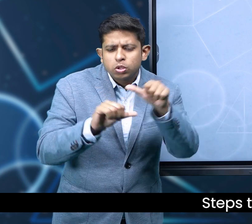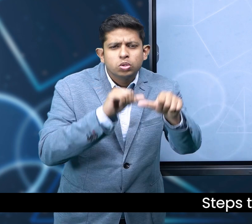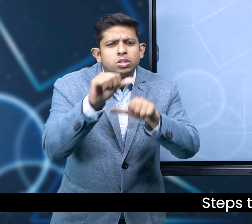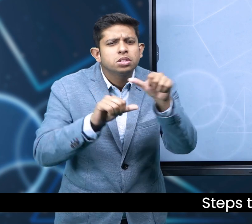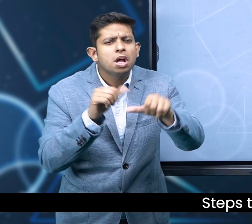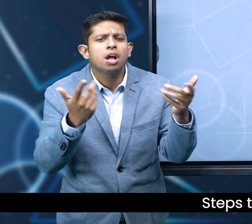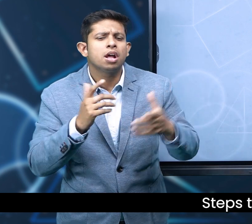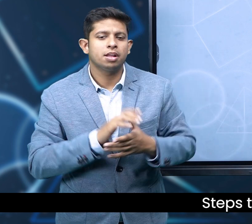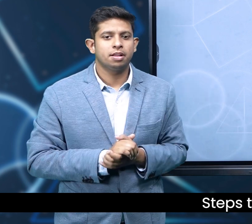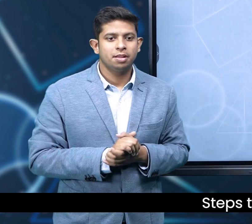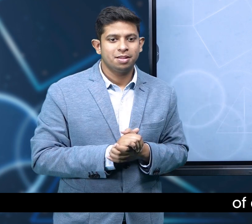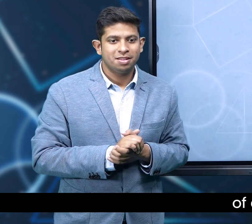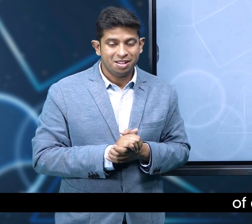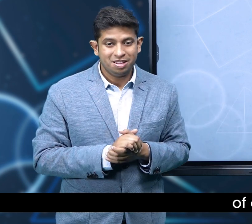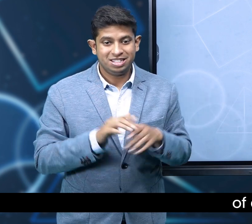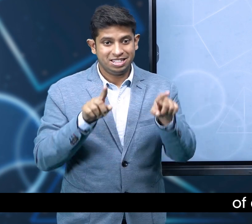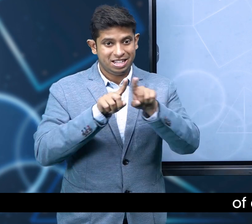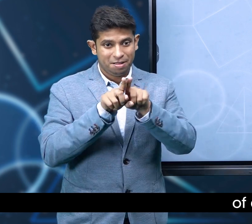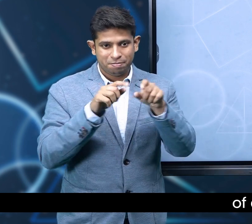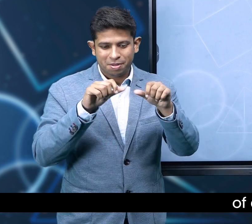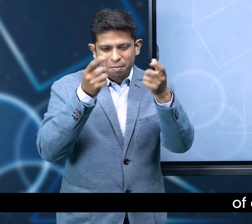Steps to find factors of a number.